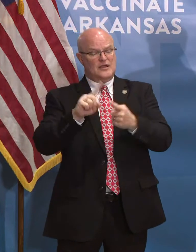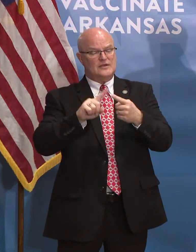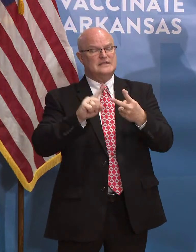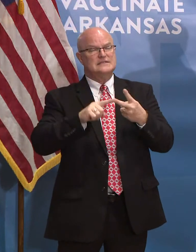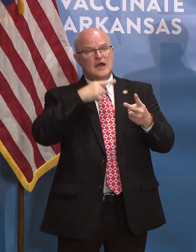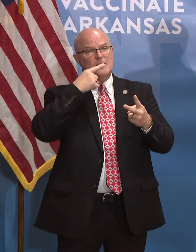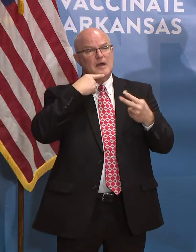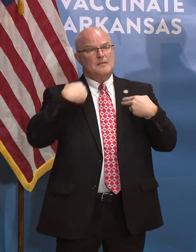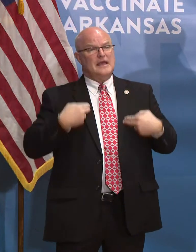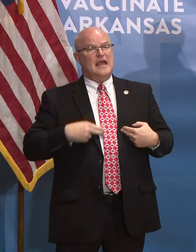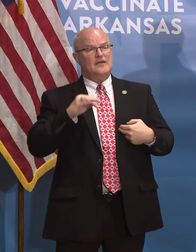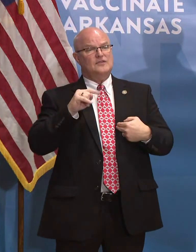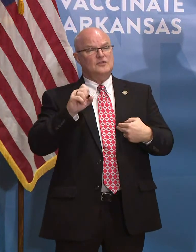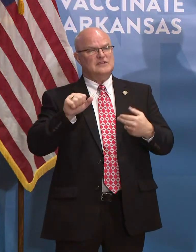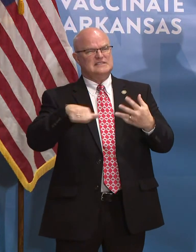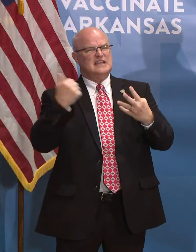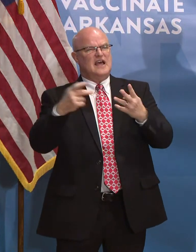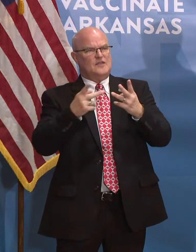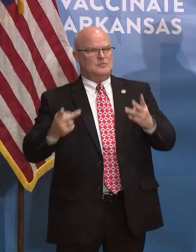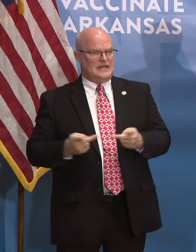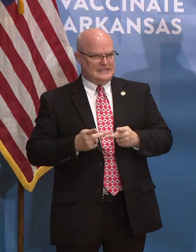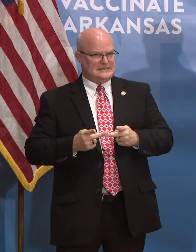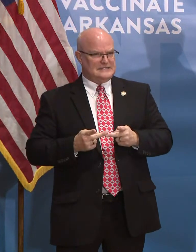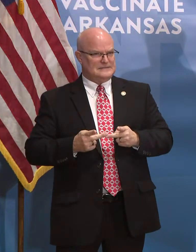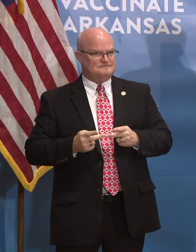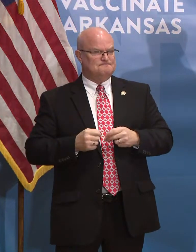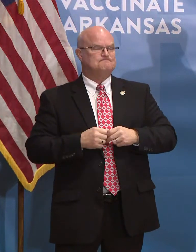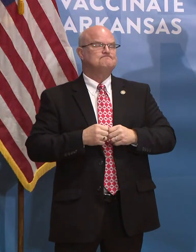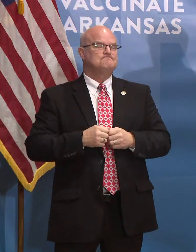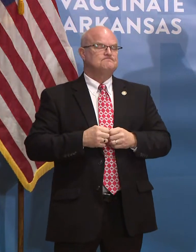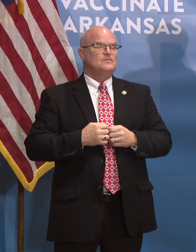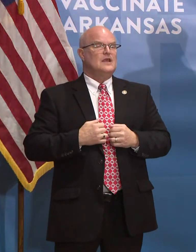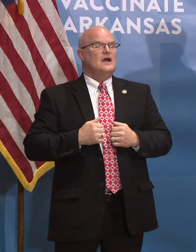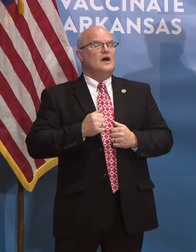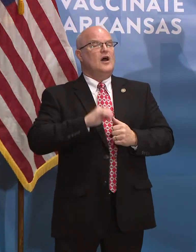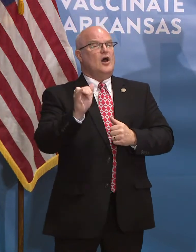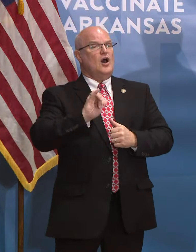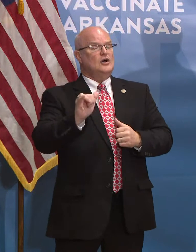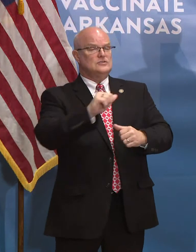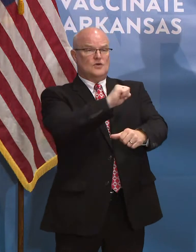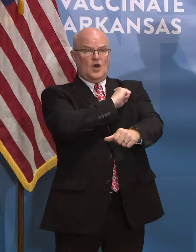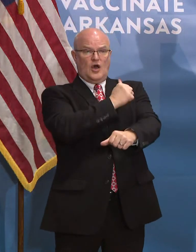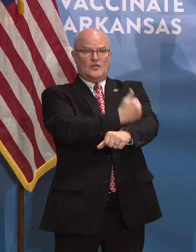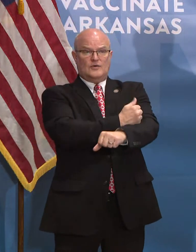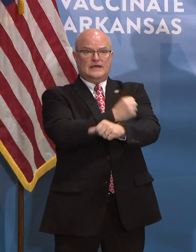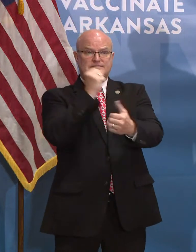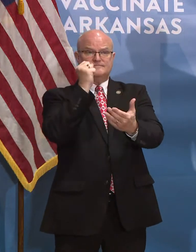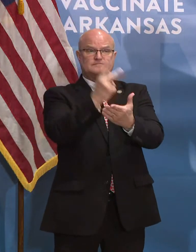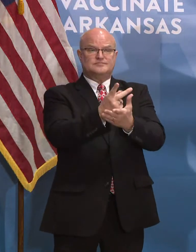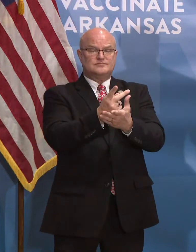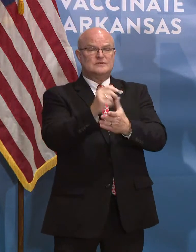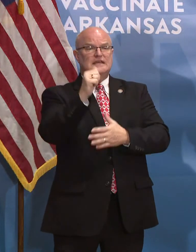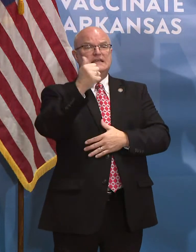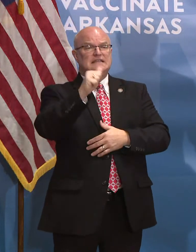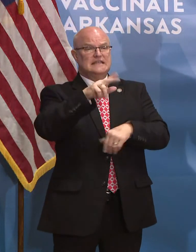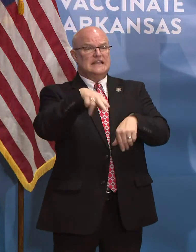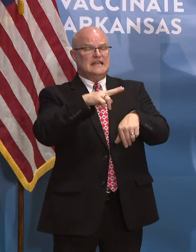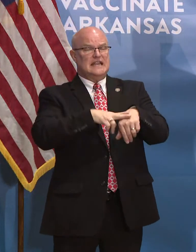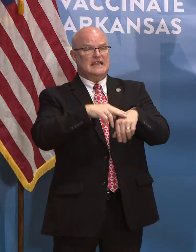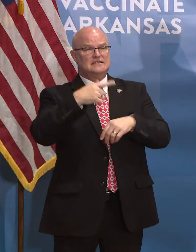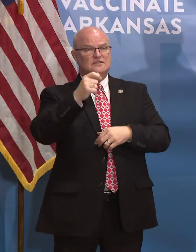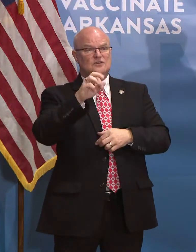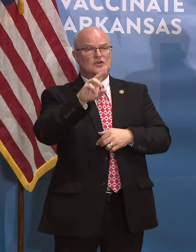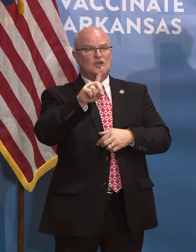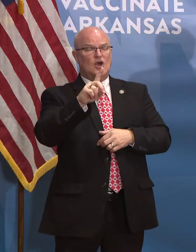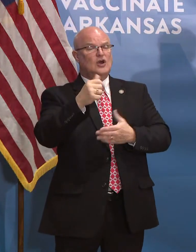health units, and other locations. I've also authorized the deployment of 10 National Guardsmen